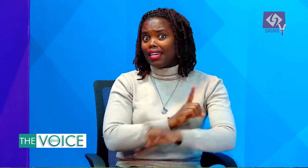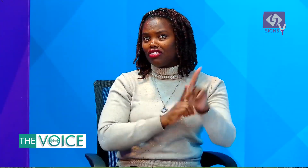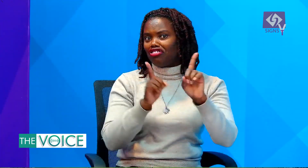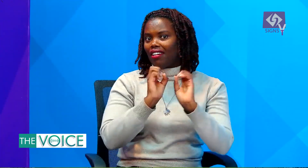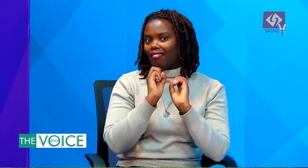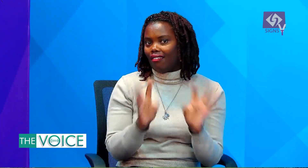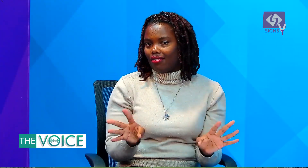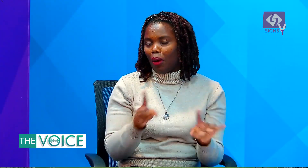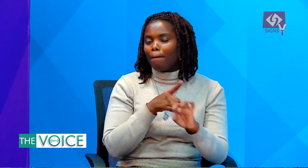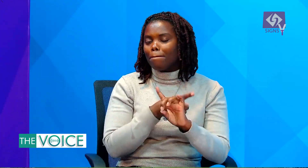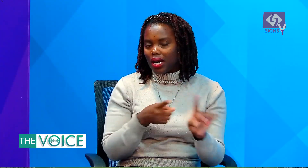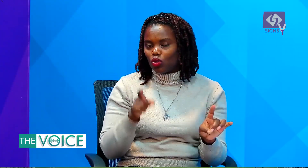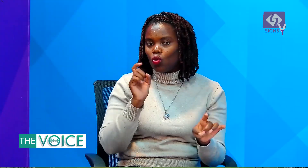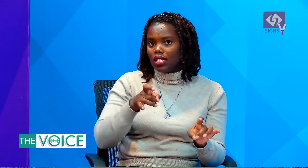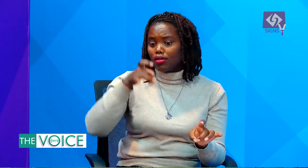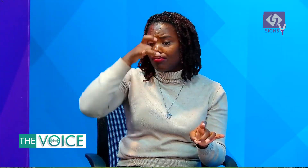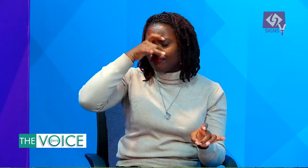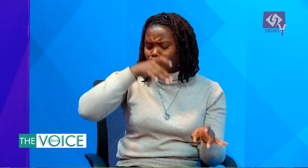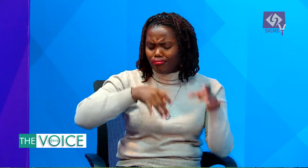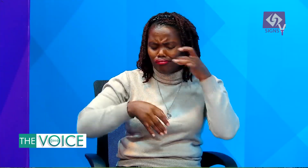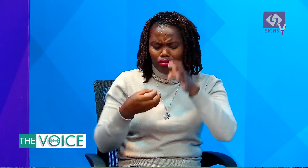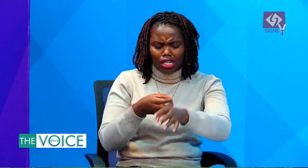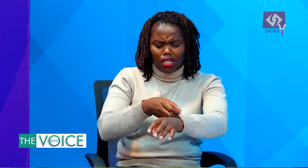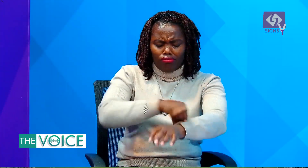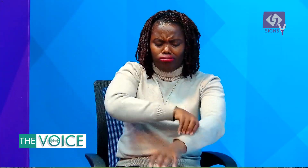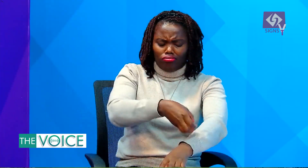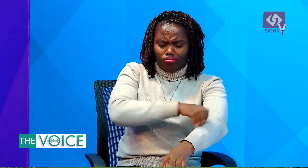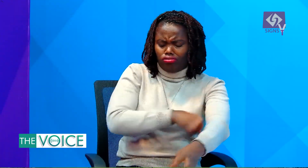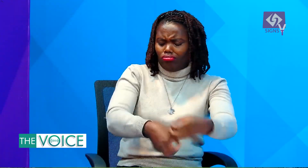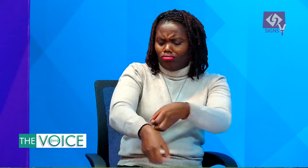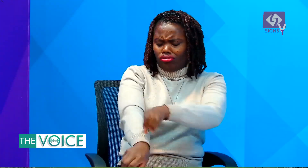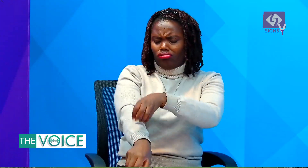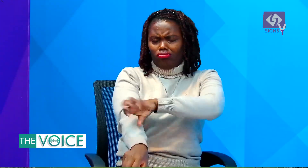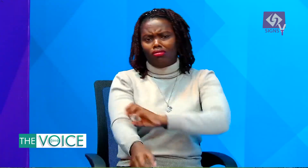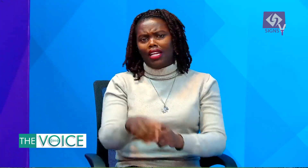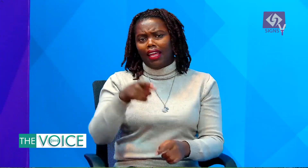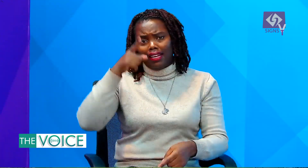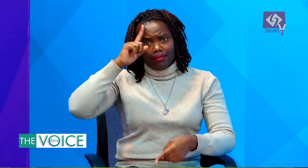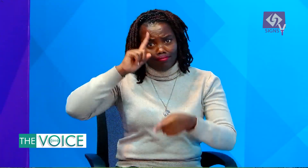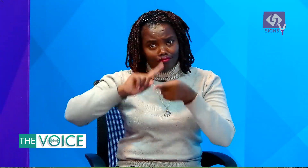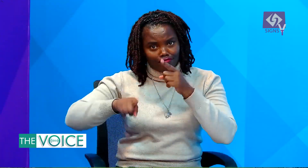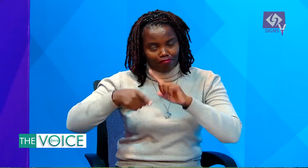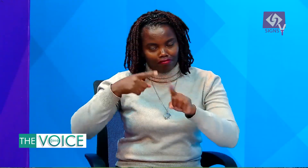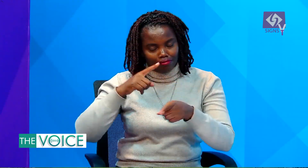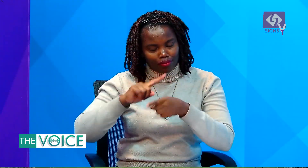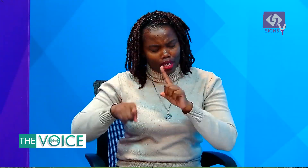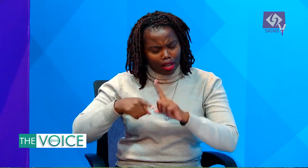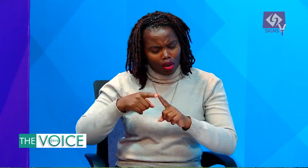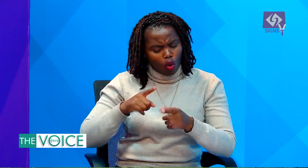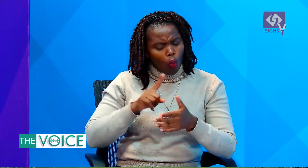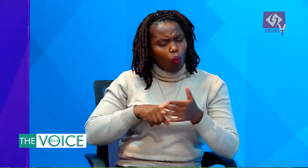you. You must at least try to fold your sleeves and work